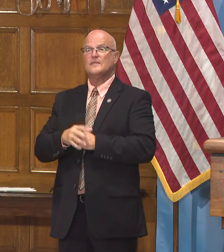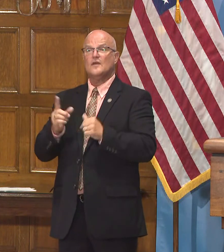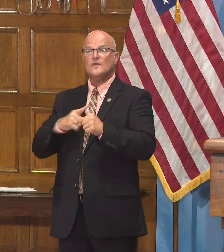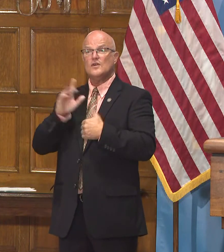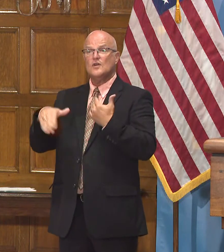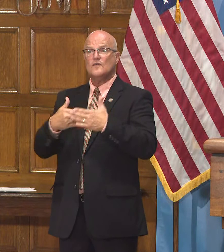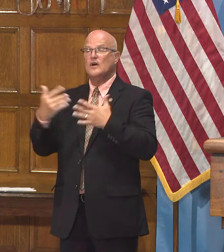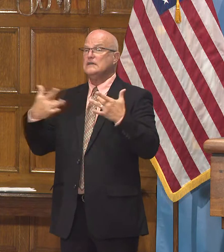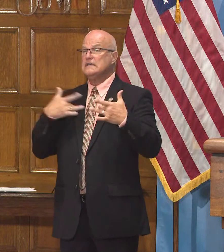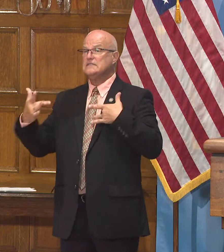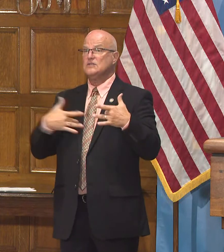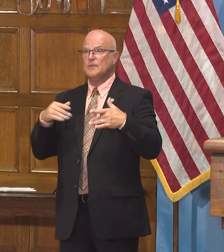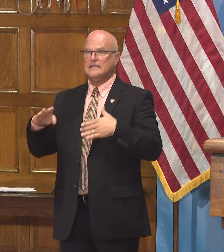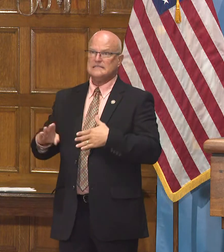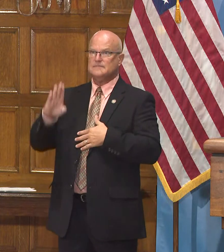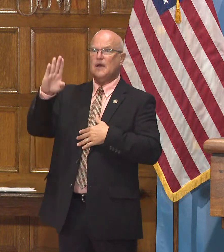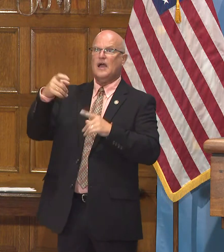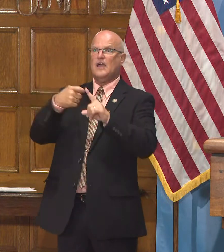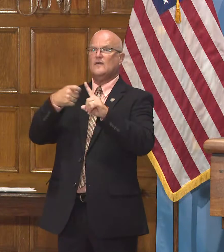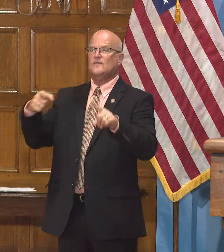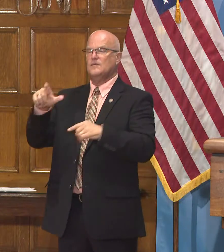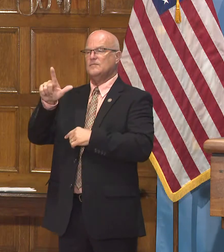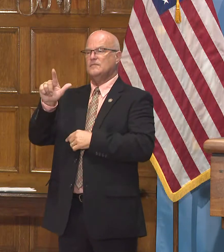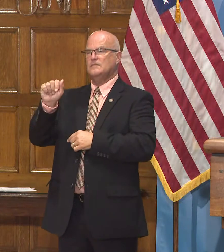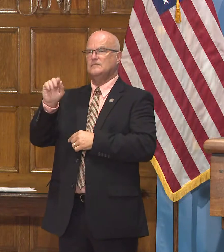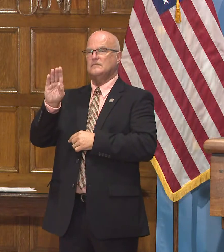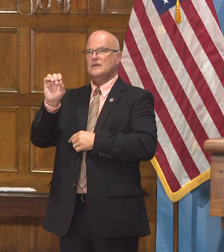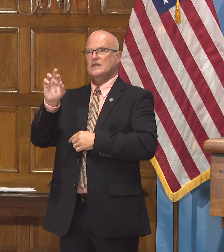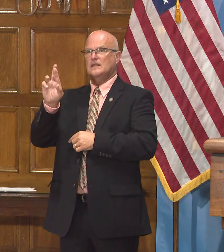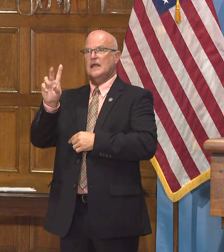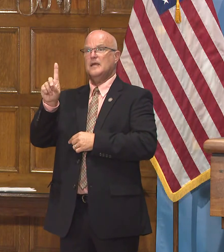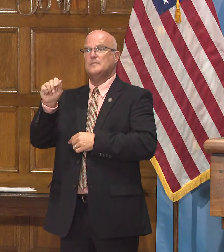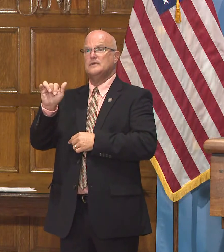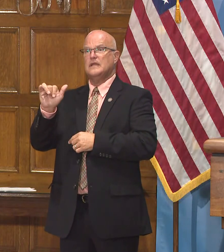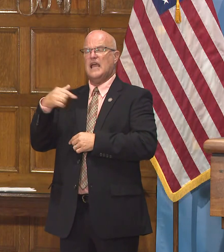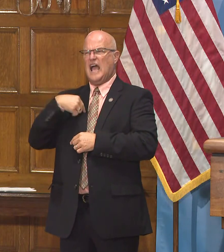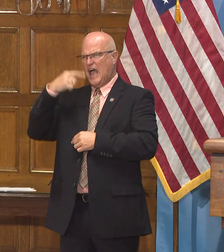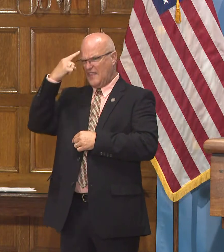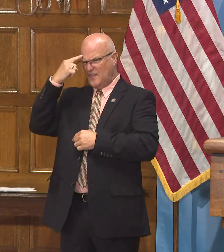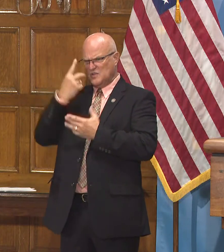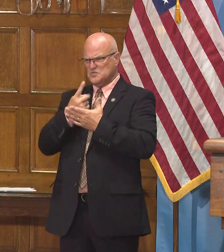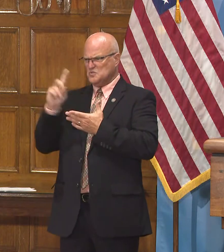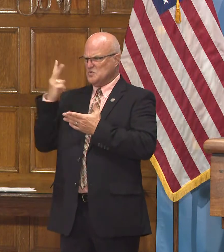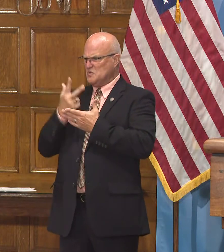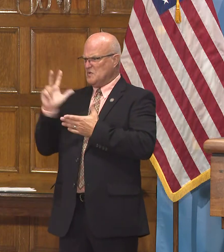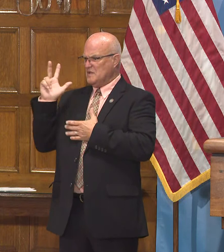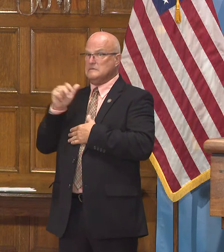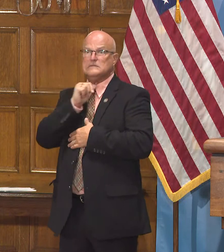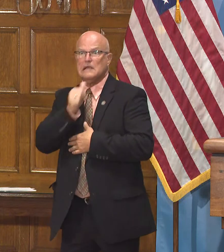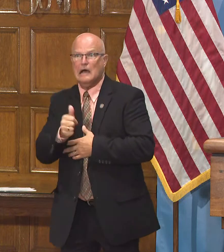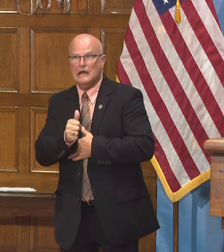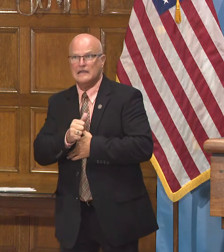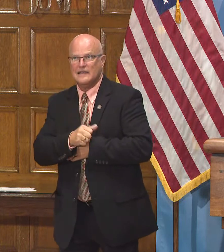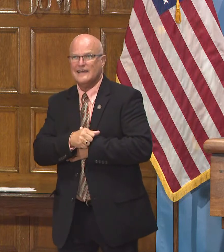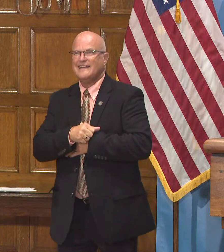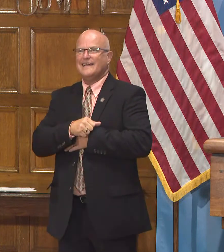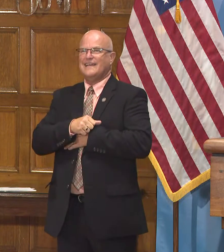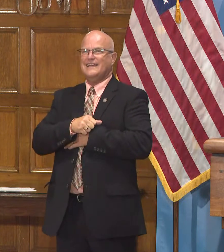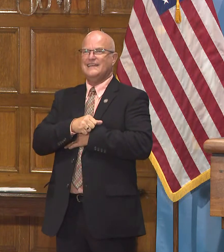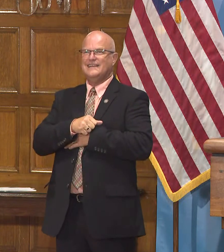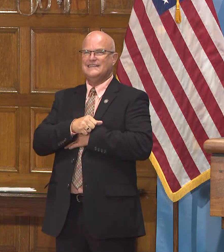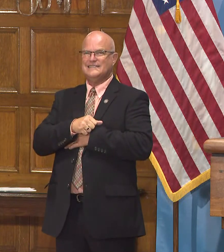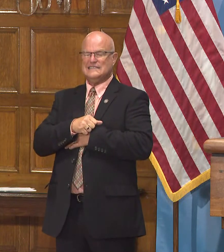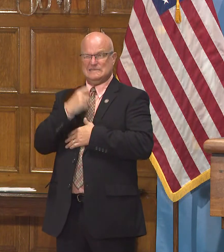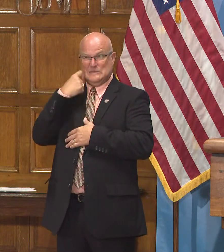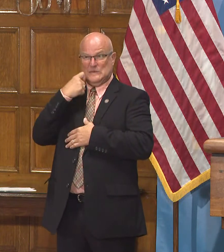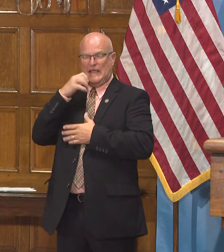of all, we're worried about a spike from Labor Day. And I thought Labor Day was 2 or 3 weeks ago, but it's not. It's much